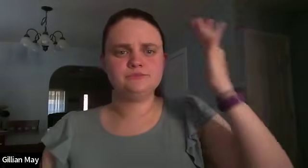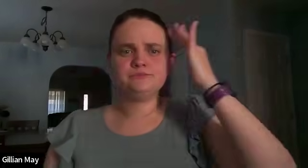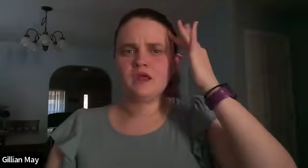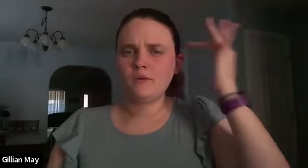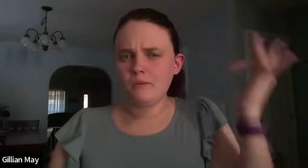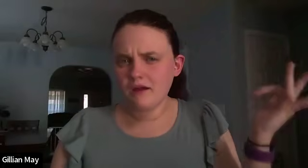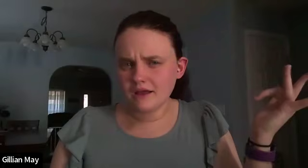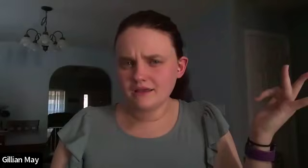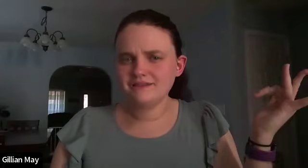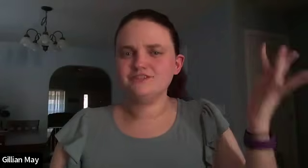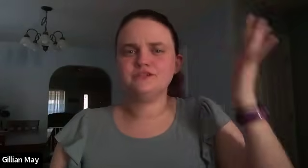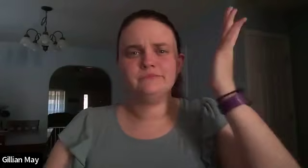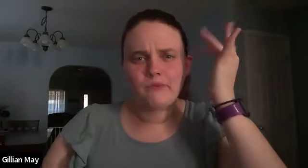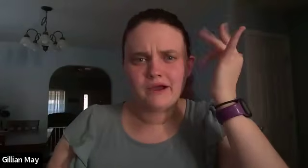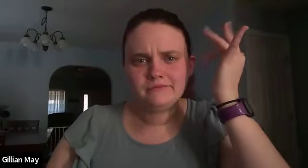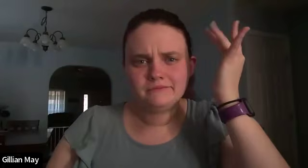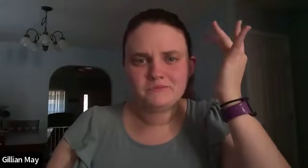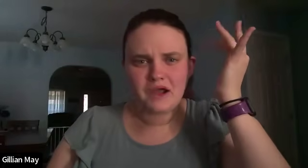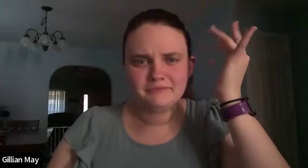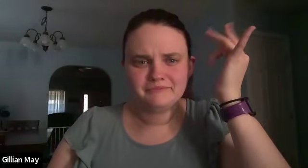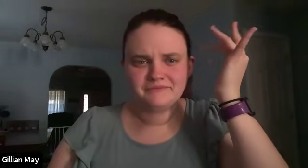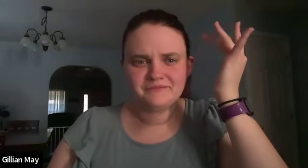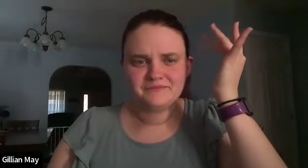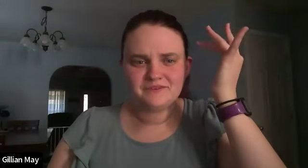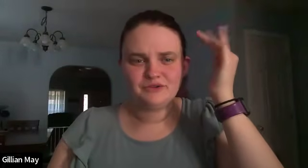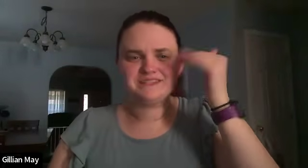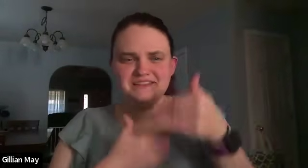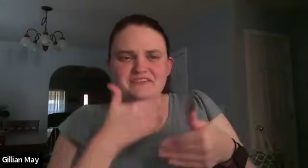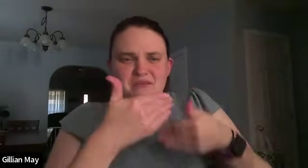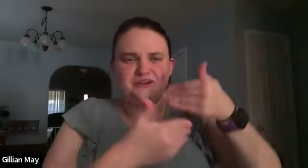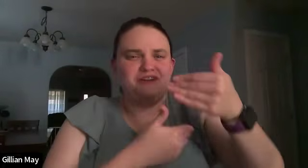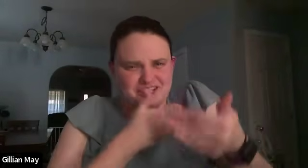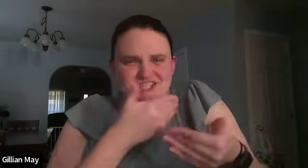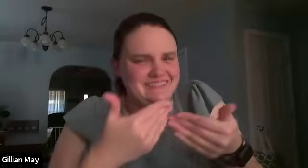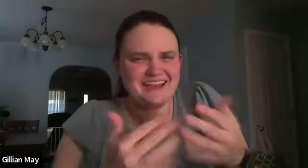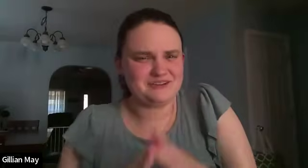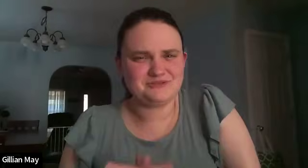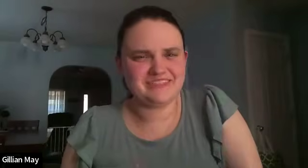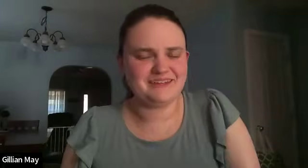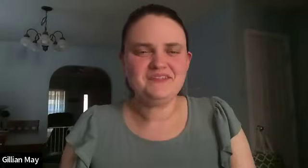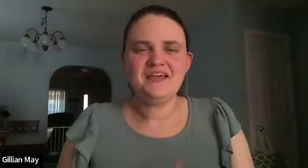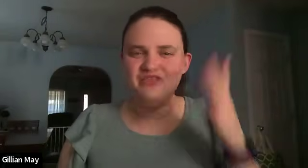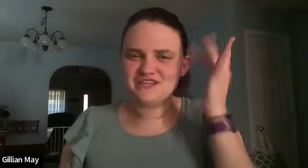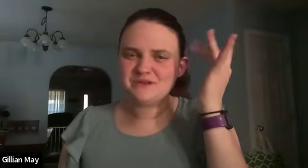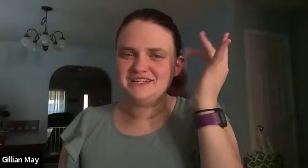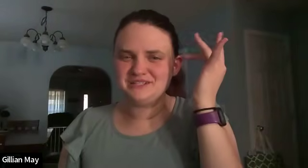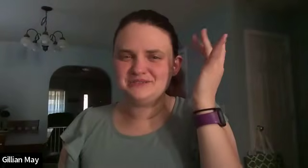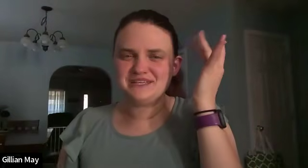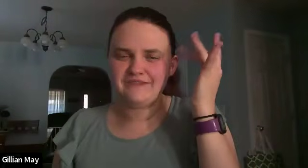to why to why, why. You can see like that progression that goes with it. This one I do see